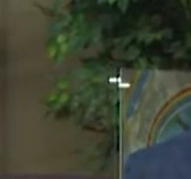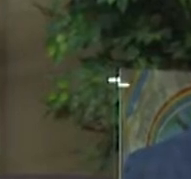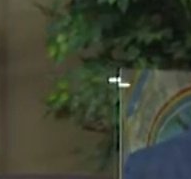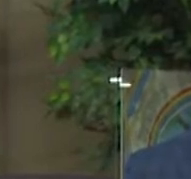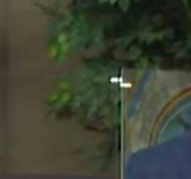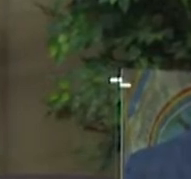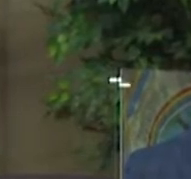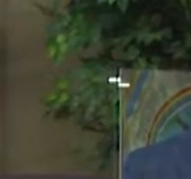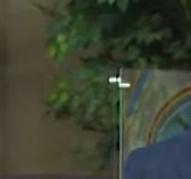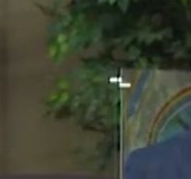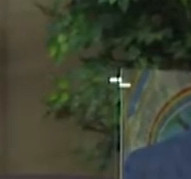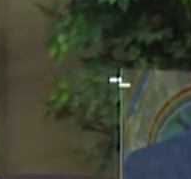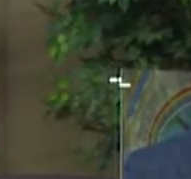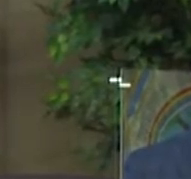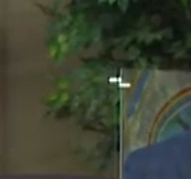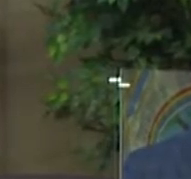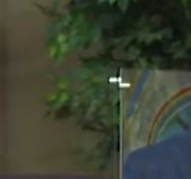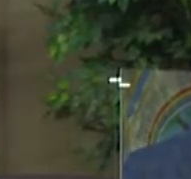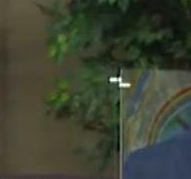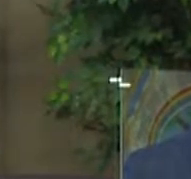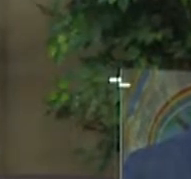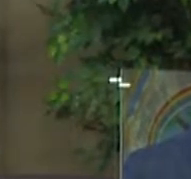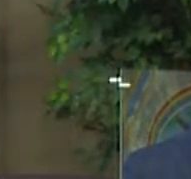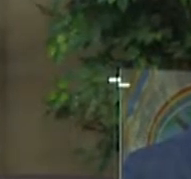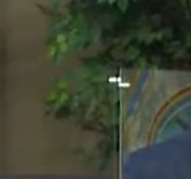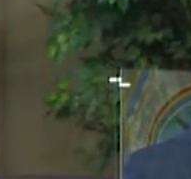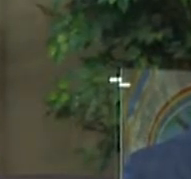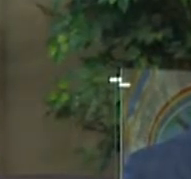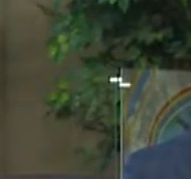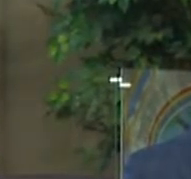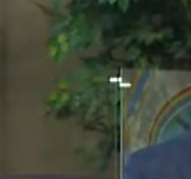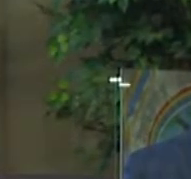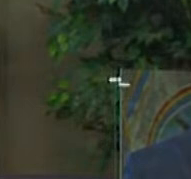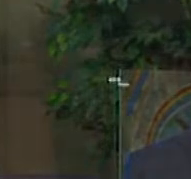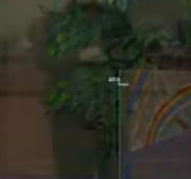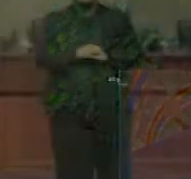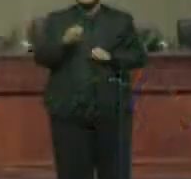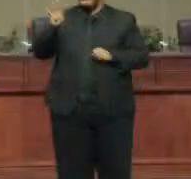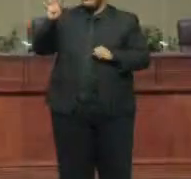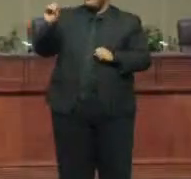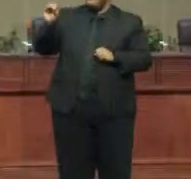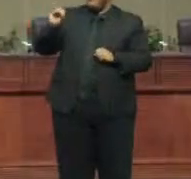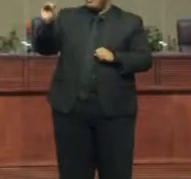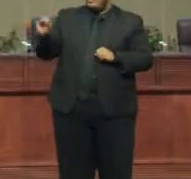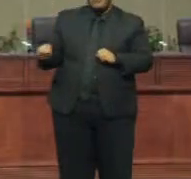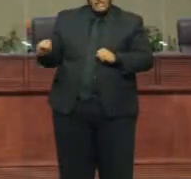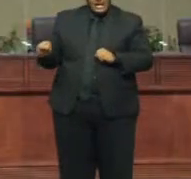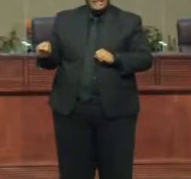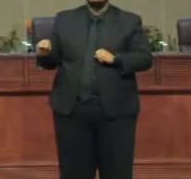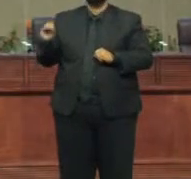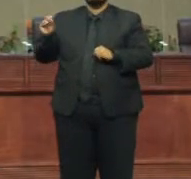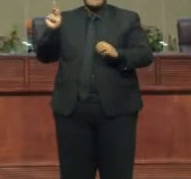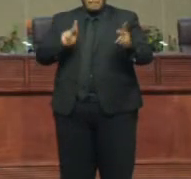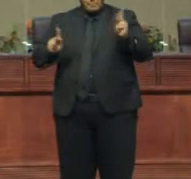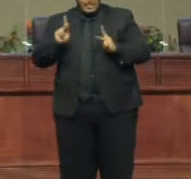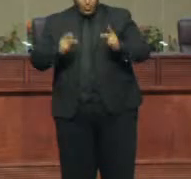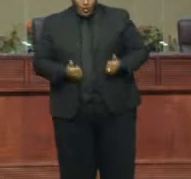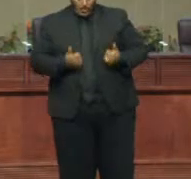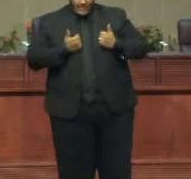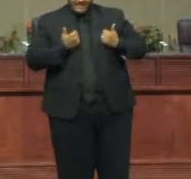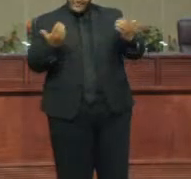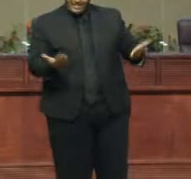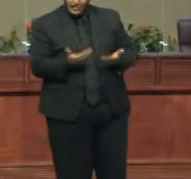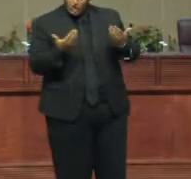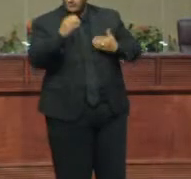within Orange County. Nearly 40% of Orange County's residents aged 65 and older have received